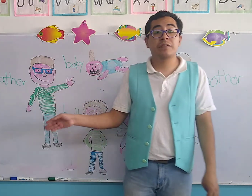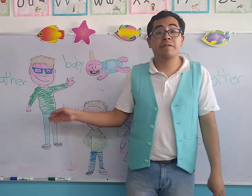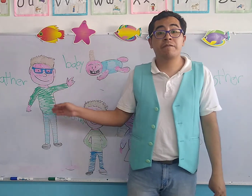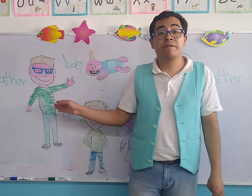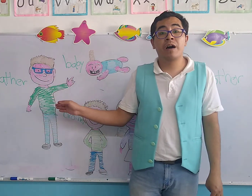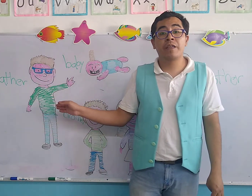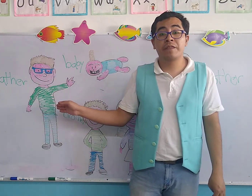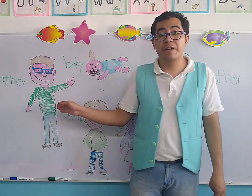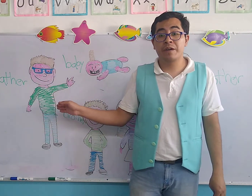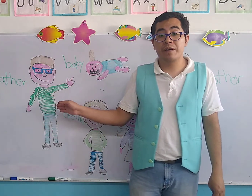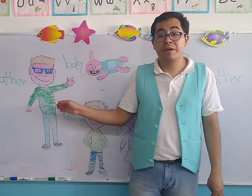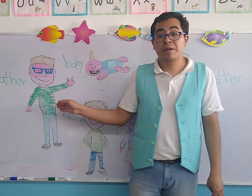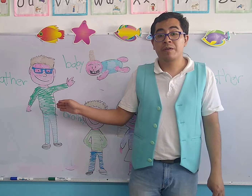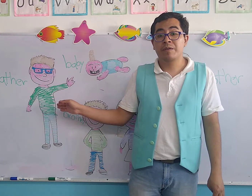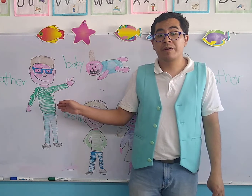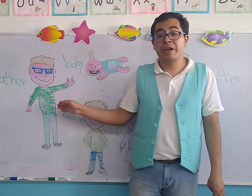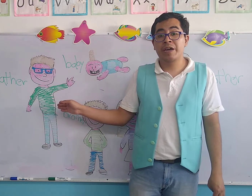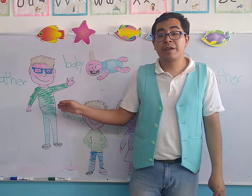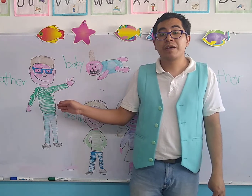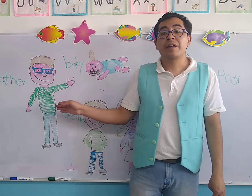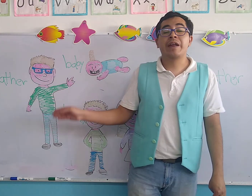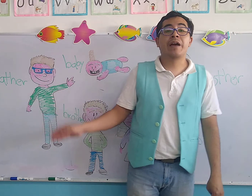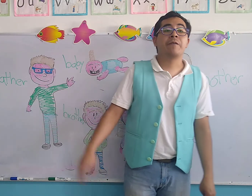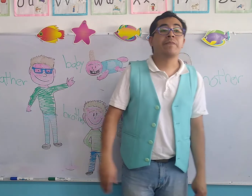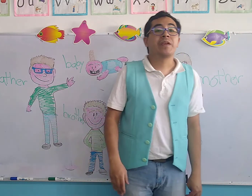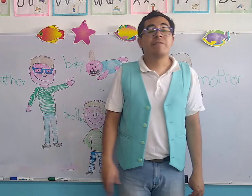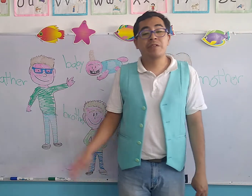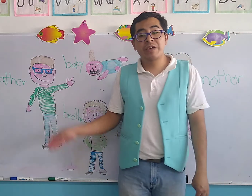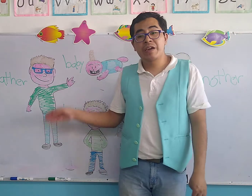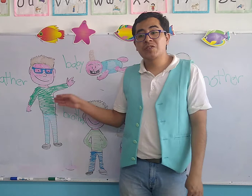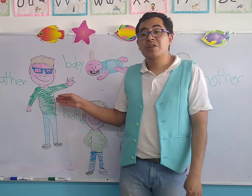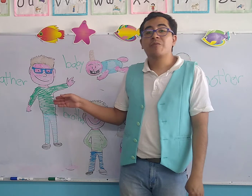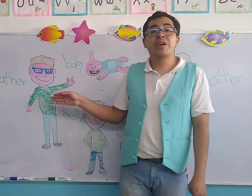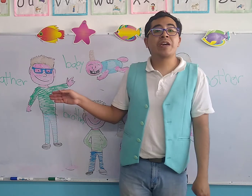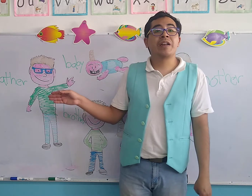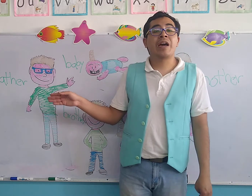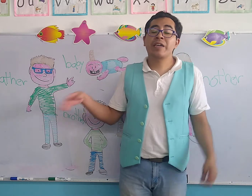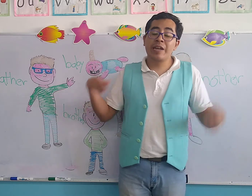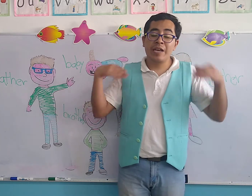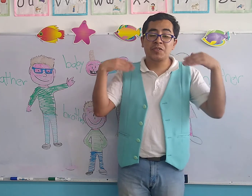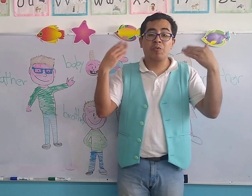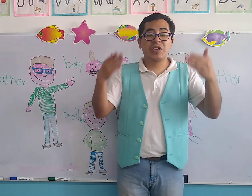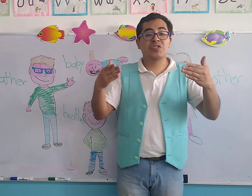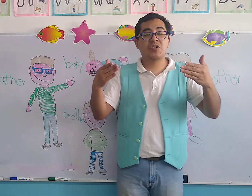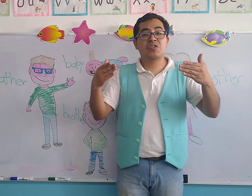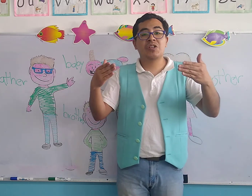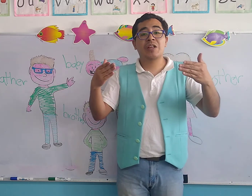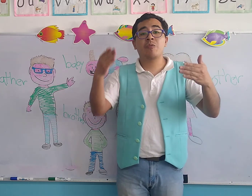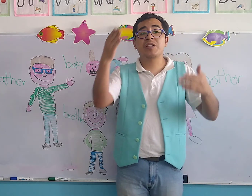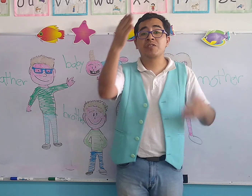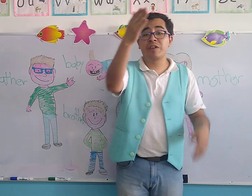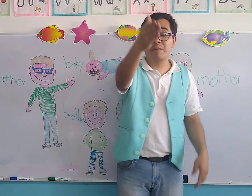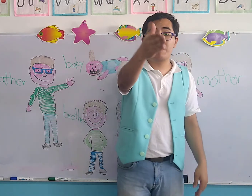the father, okay? Now, for this, I can ask questions like, what's the name of